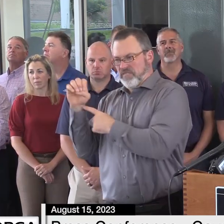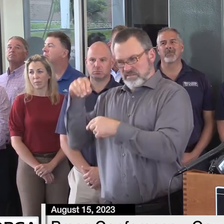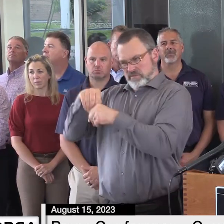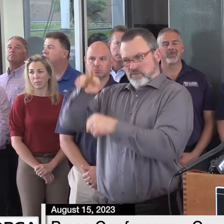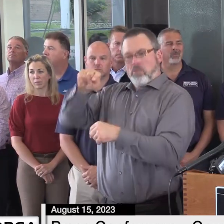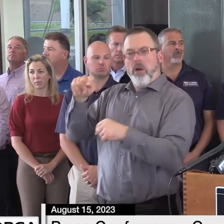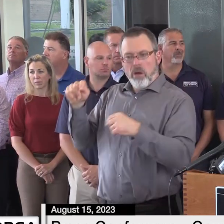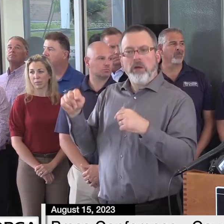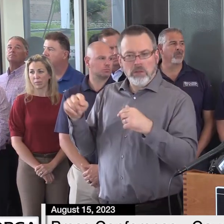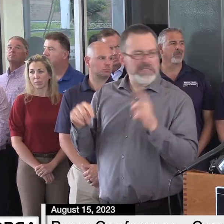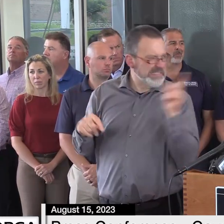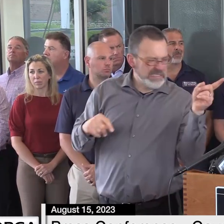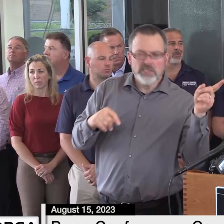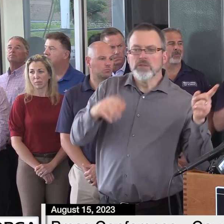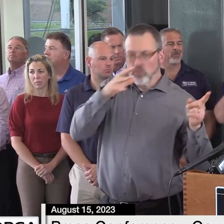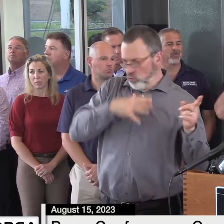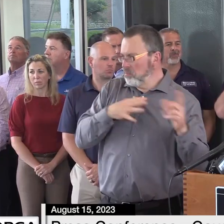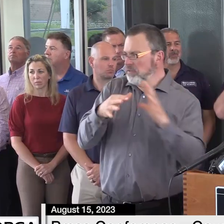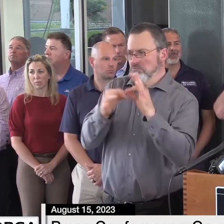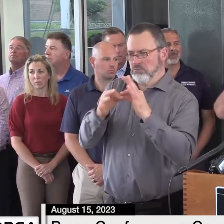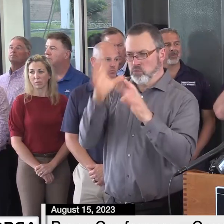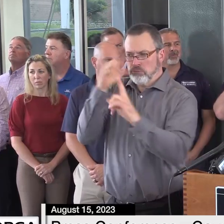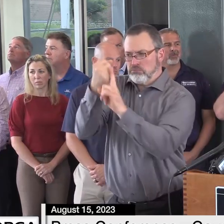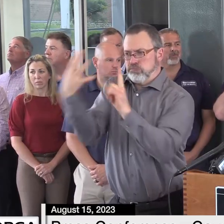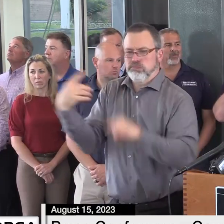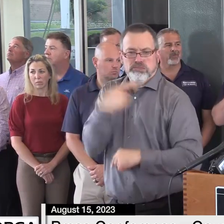need as possible. Kate?